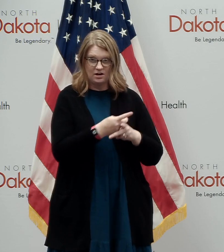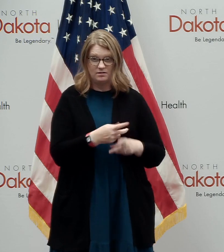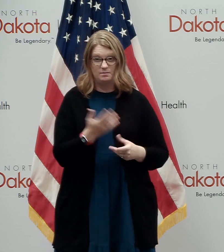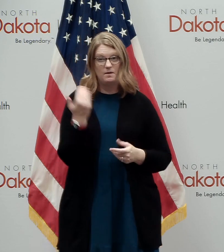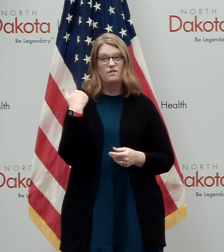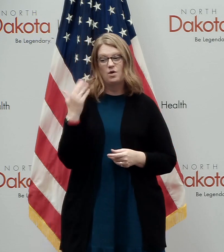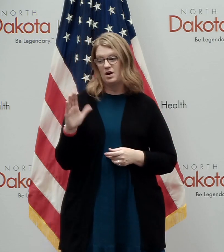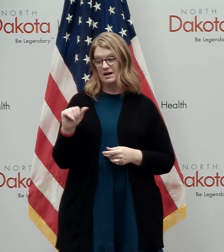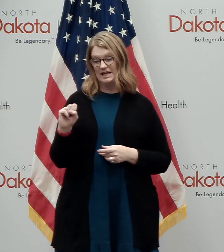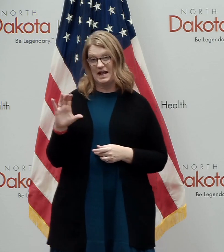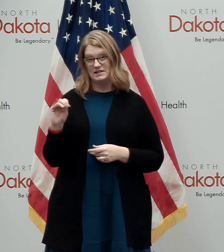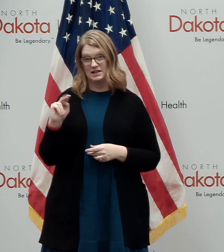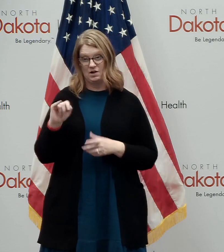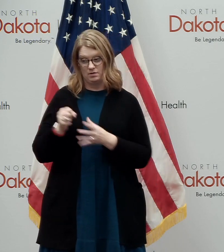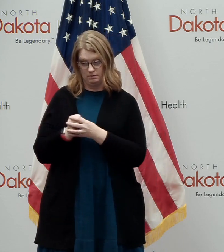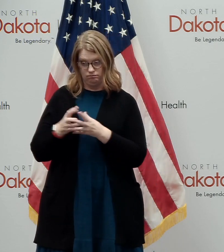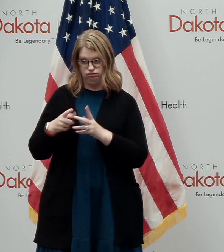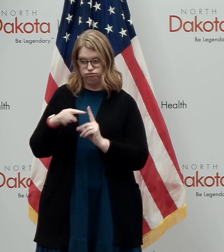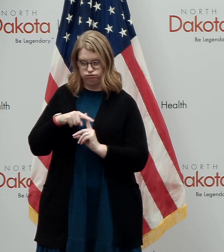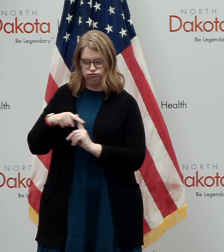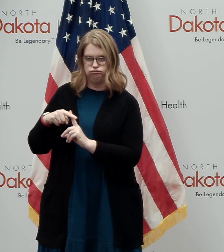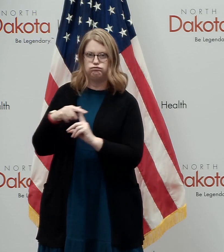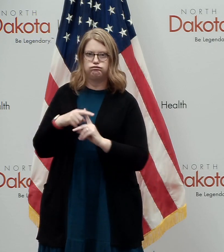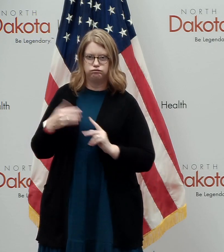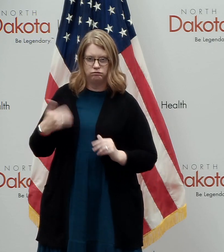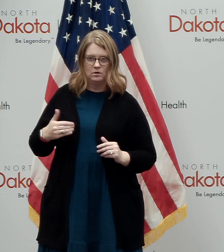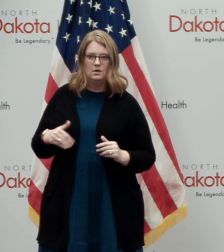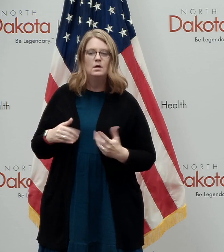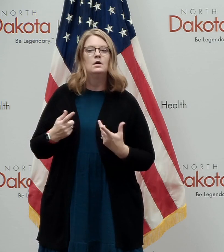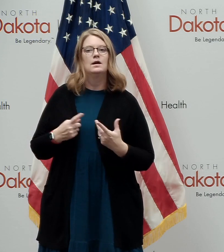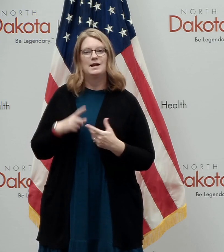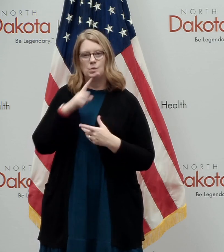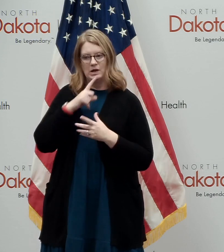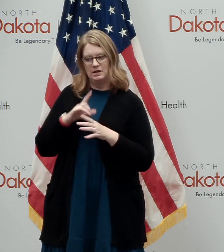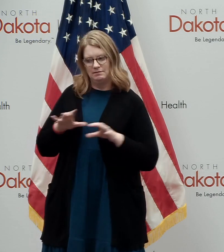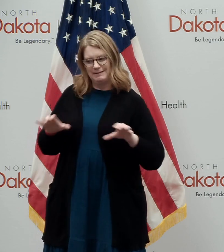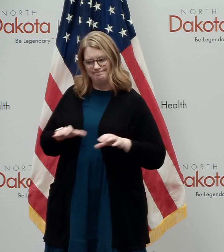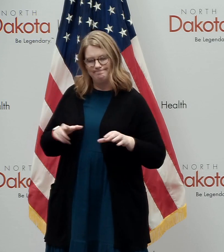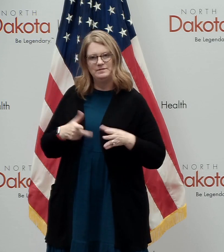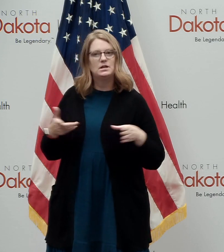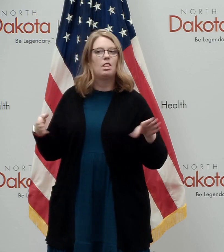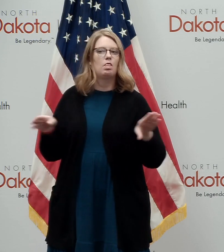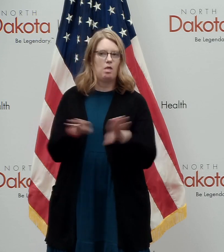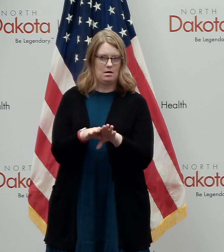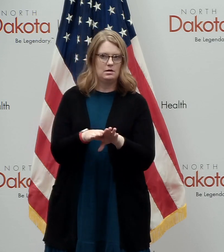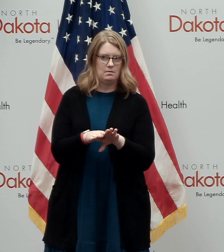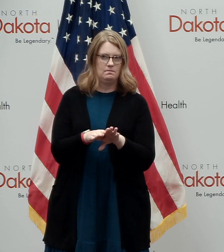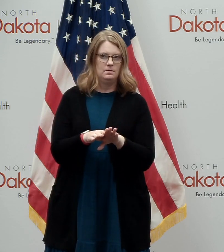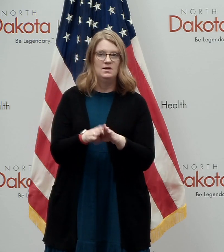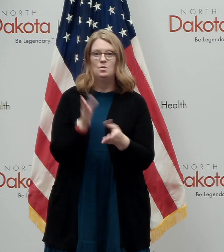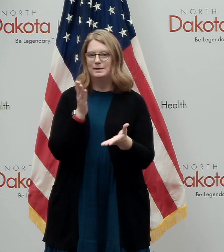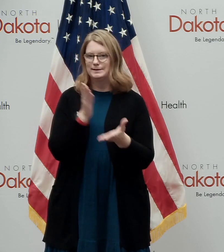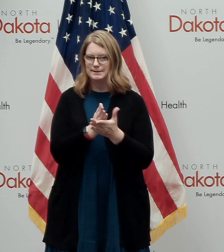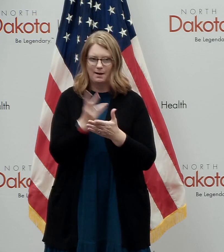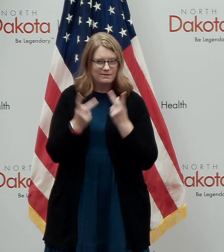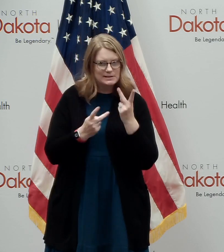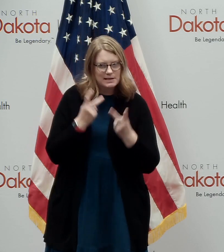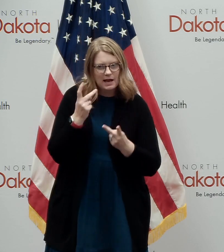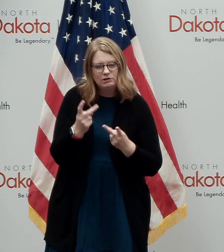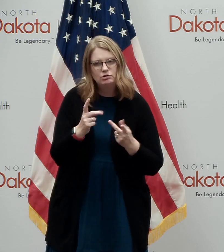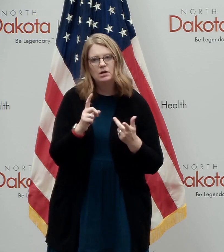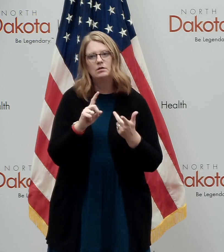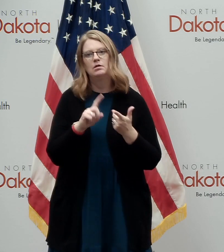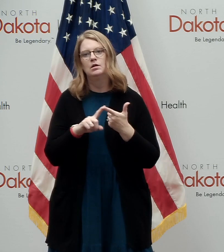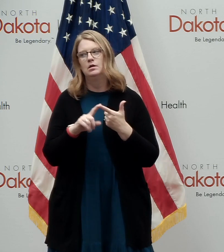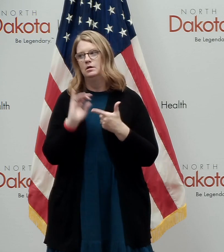County early on. We took very aggressive steps to really lock down. We locked down visitation. We put in